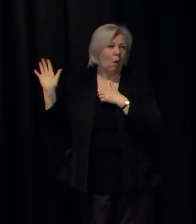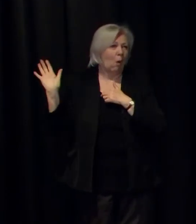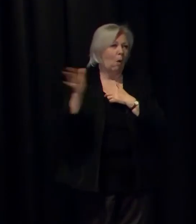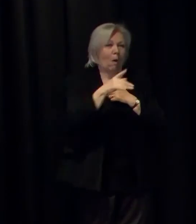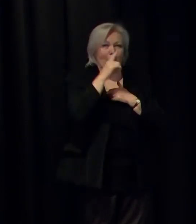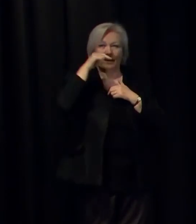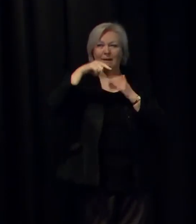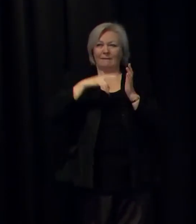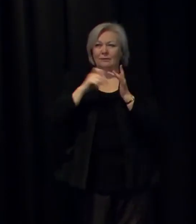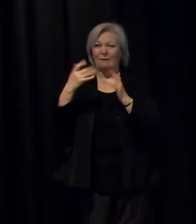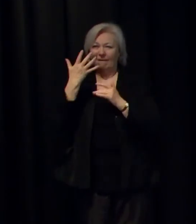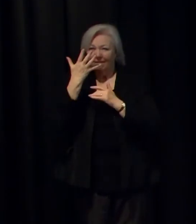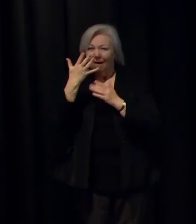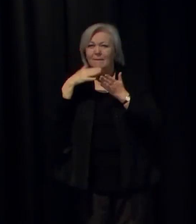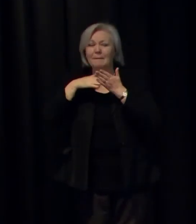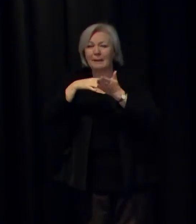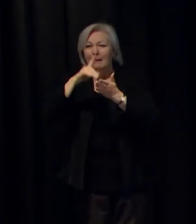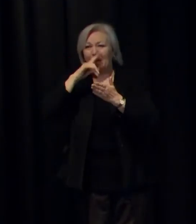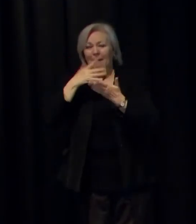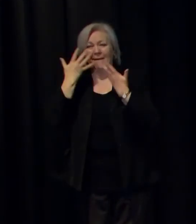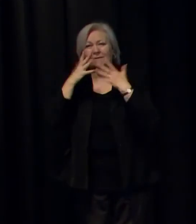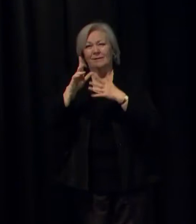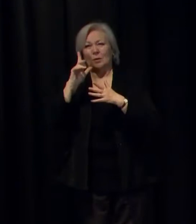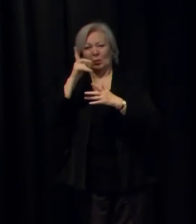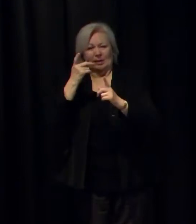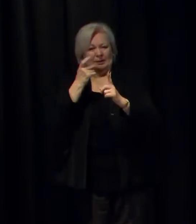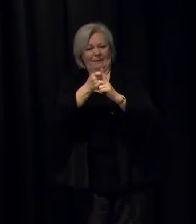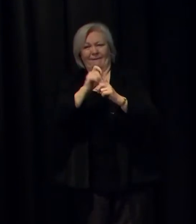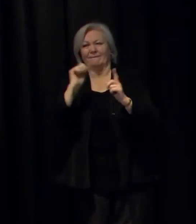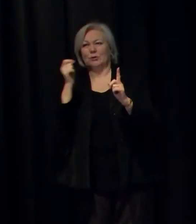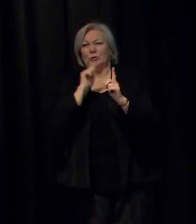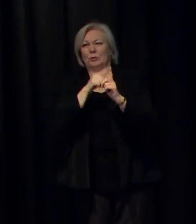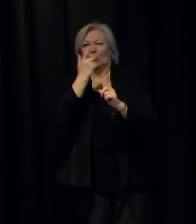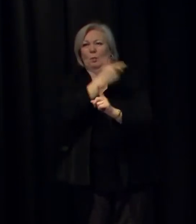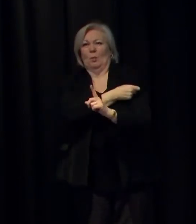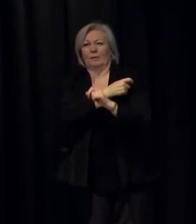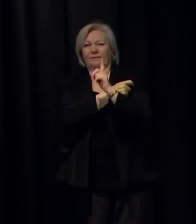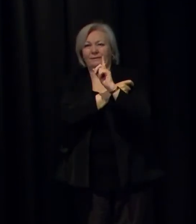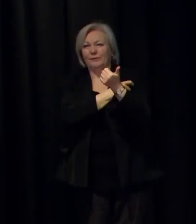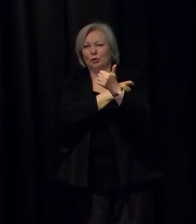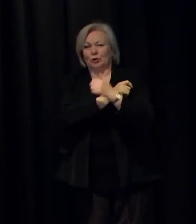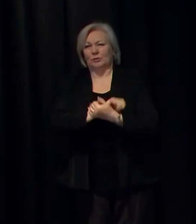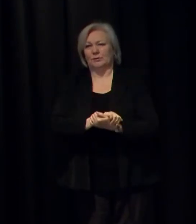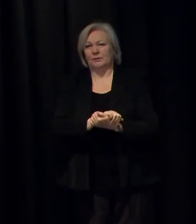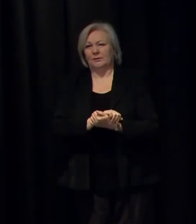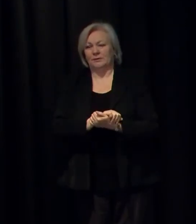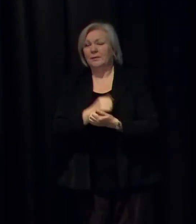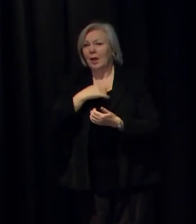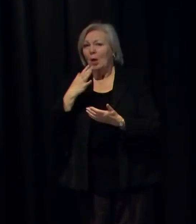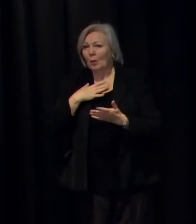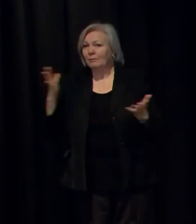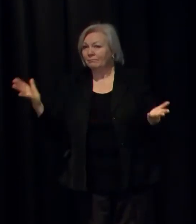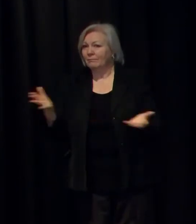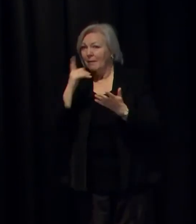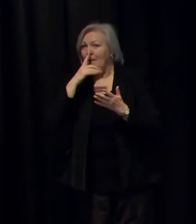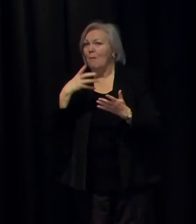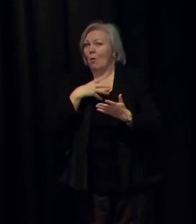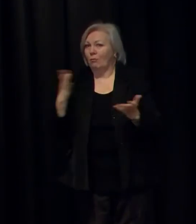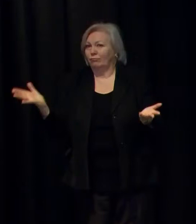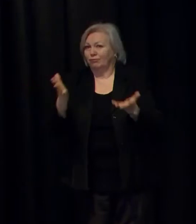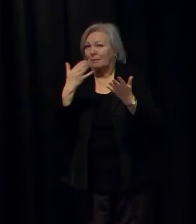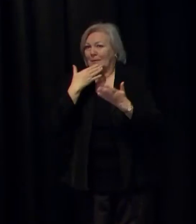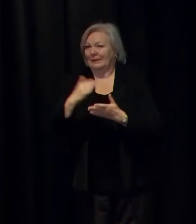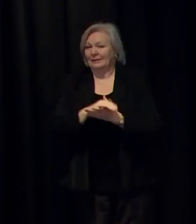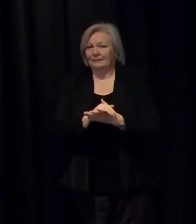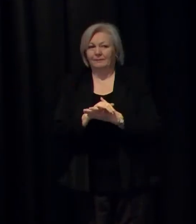people that have had one dose at least, and I'd encourage that number to continue to grow. Premier, you've talked about